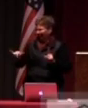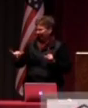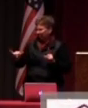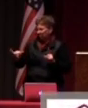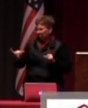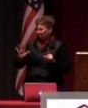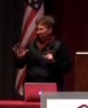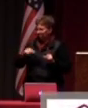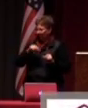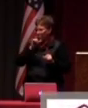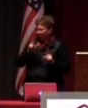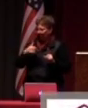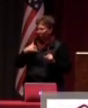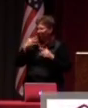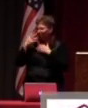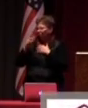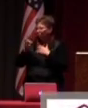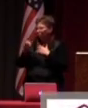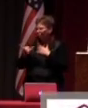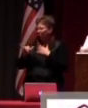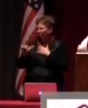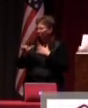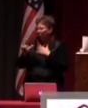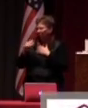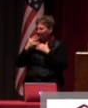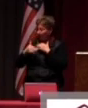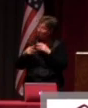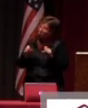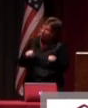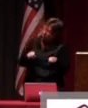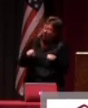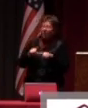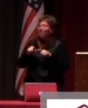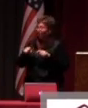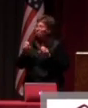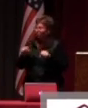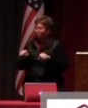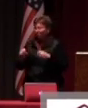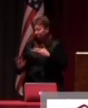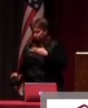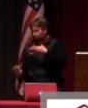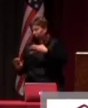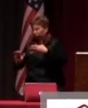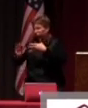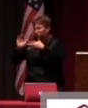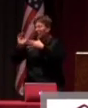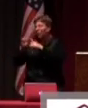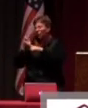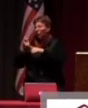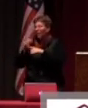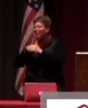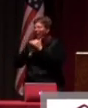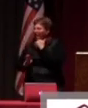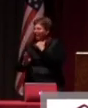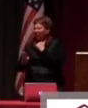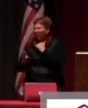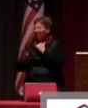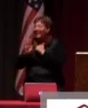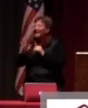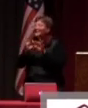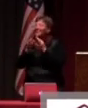of distinguished lineage. He could be a king, but he could also come from the humblest popular stock. His family's identity didn't